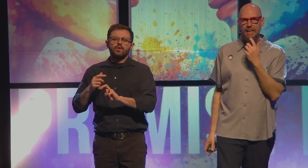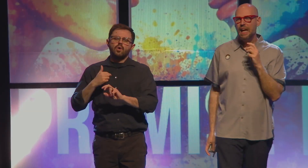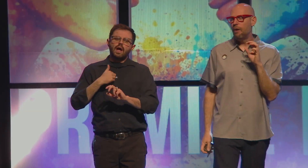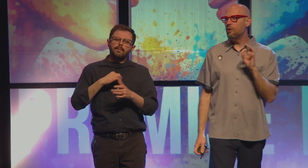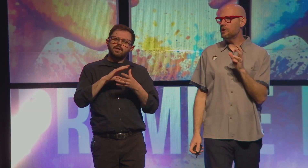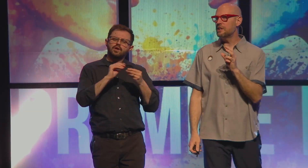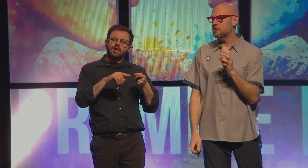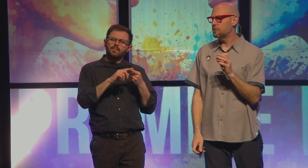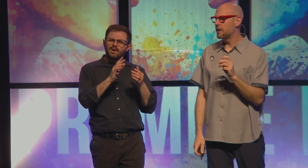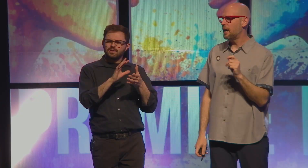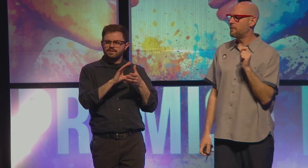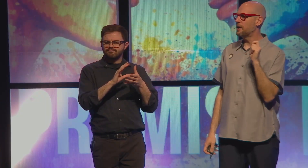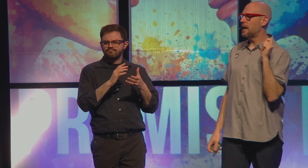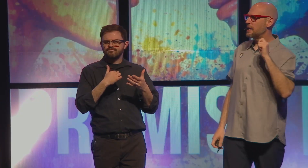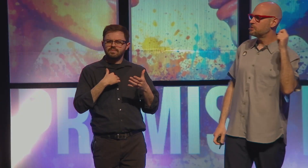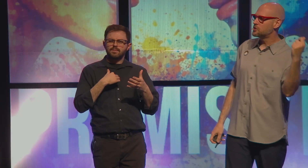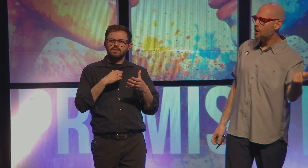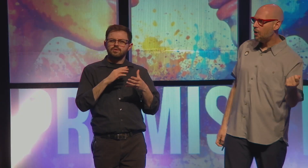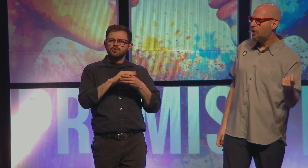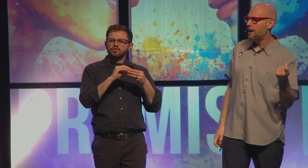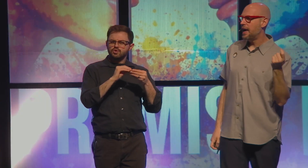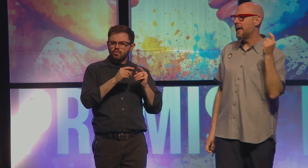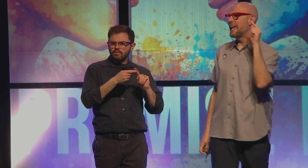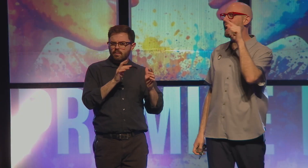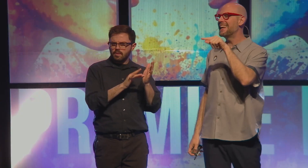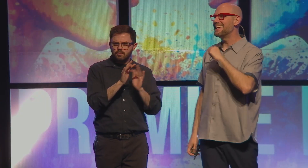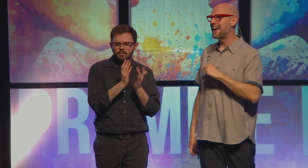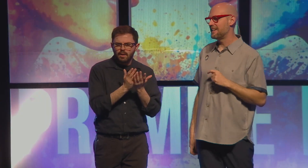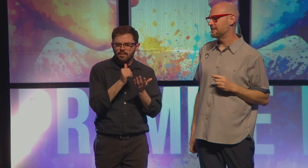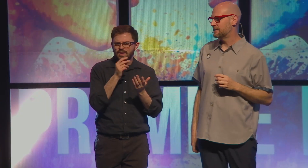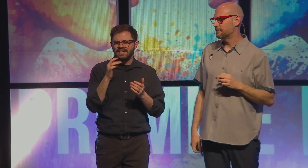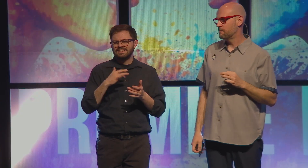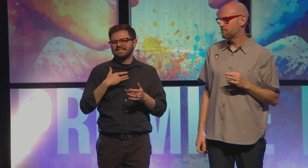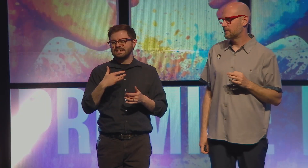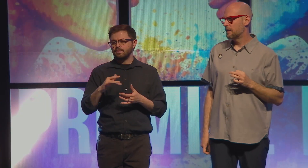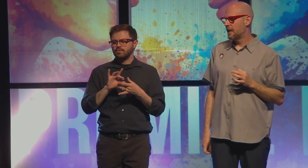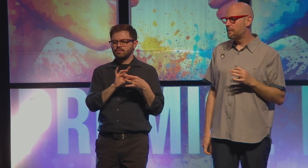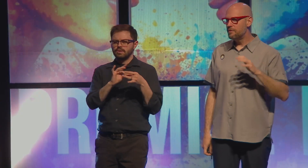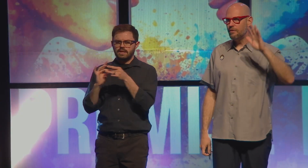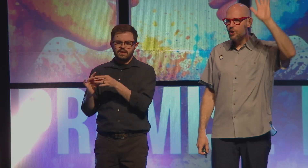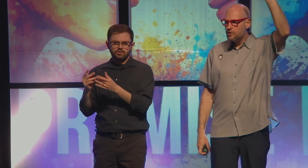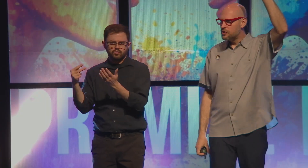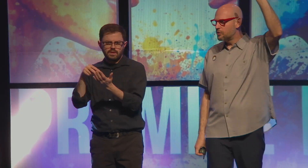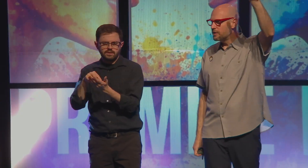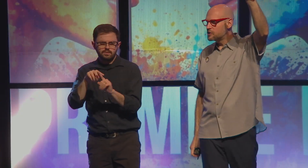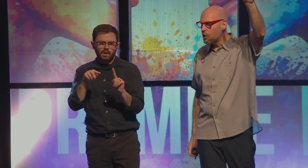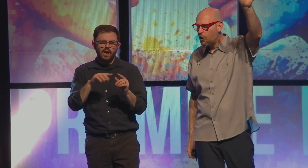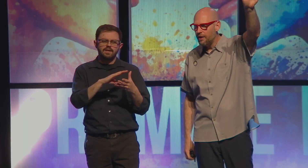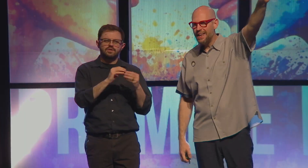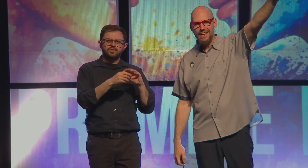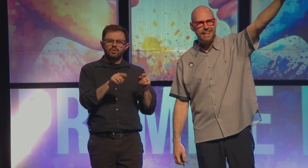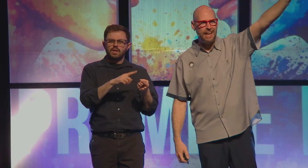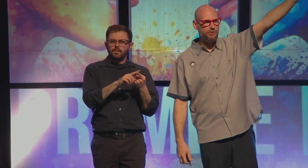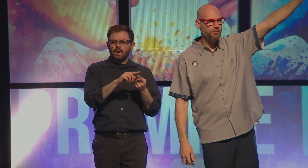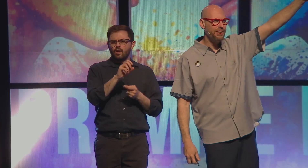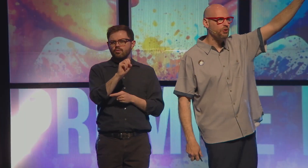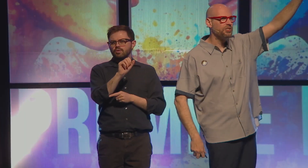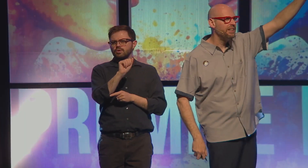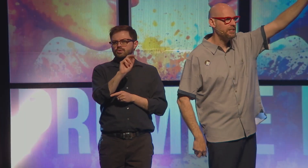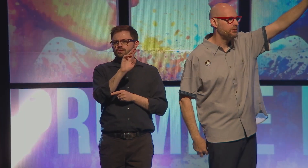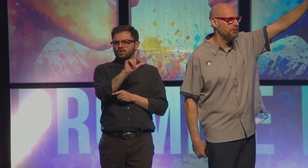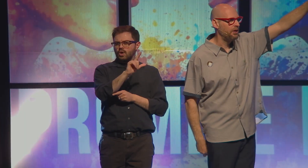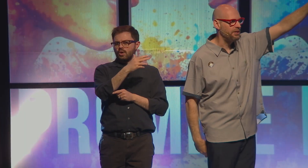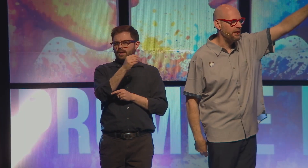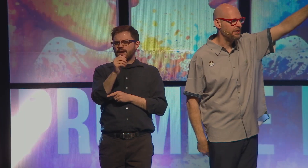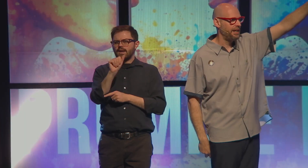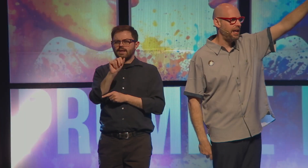resurrection. I want to look at a story about a guy named Saul and Ananias. How many have ever heard the story of Saul and Ananias? We're going to go